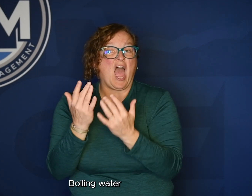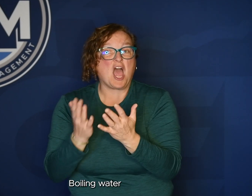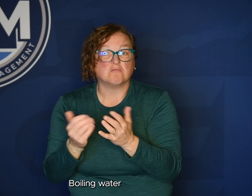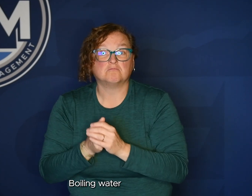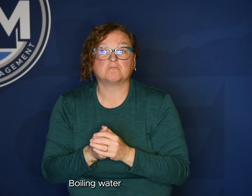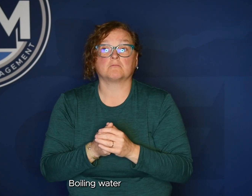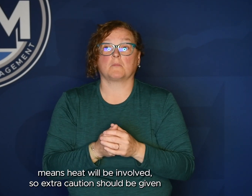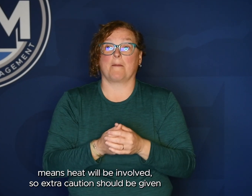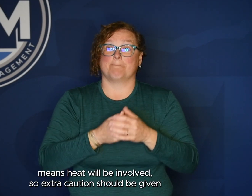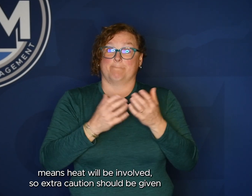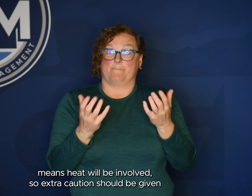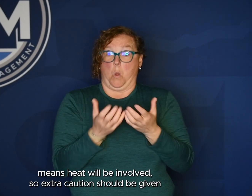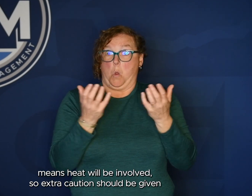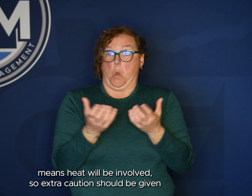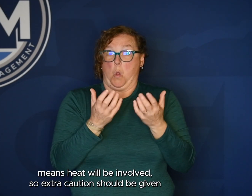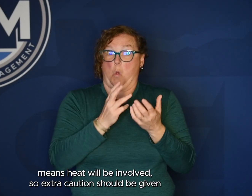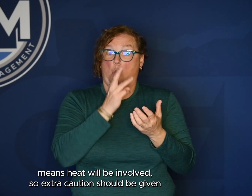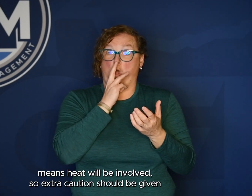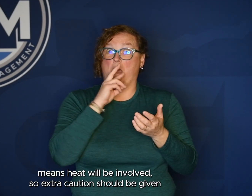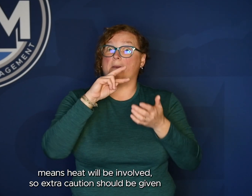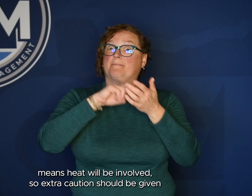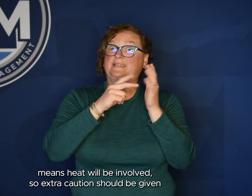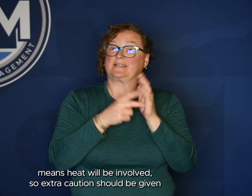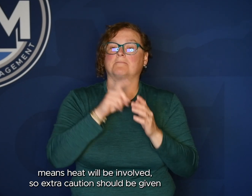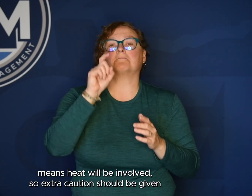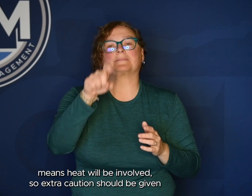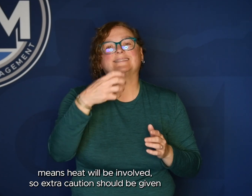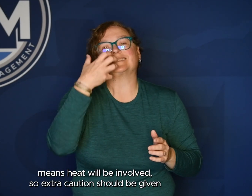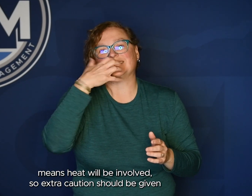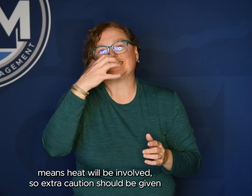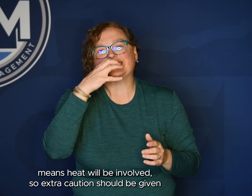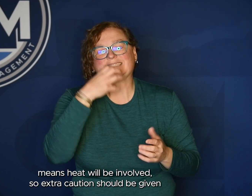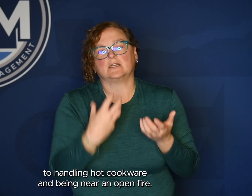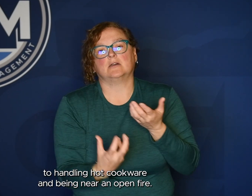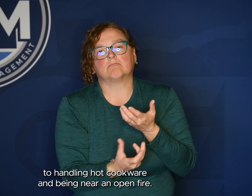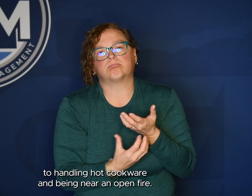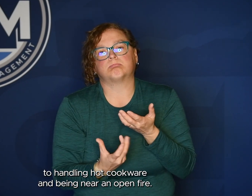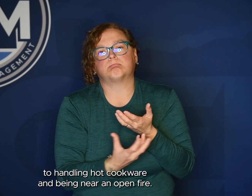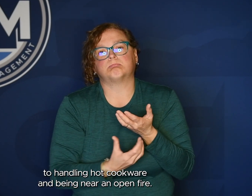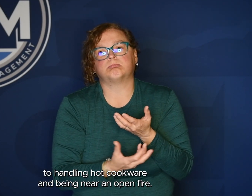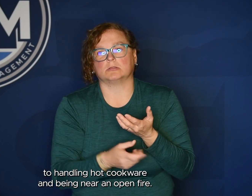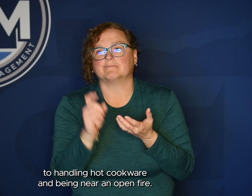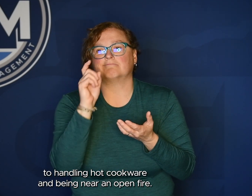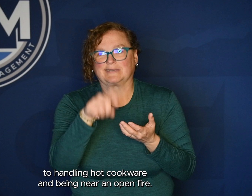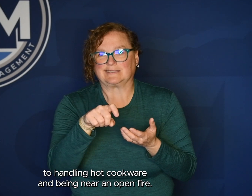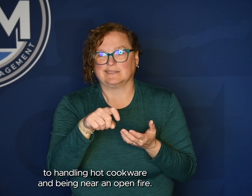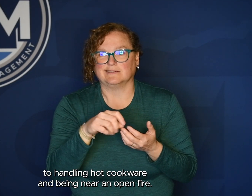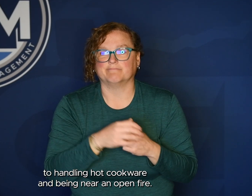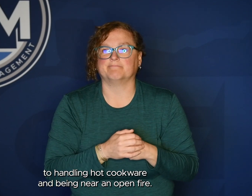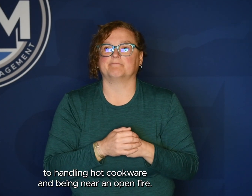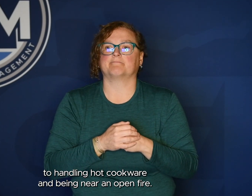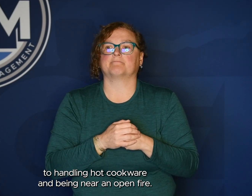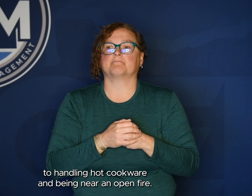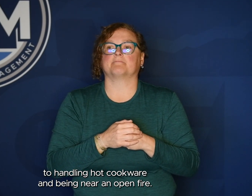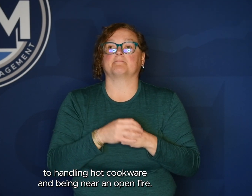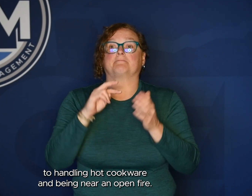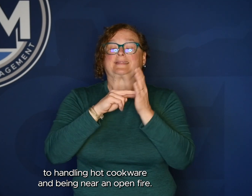Boiling water means heat will be involved, so extra caution should be given to handling hot cookware and being near an open